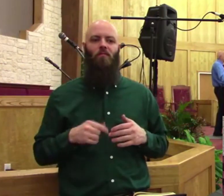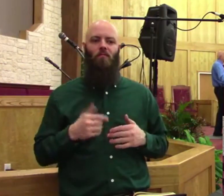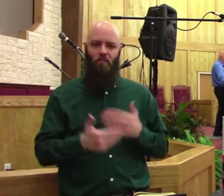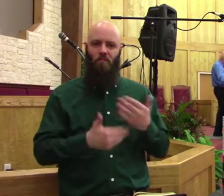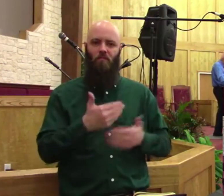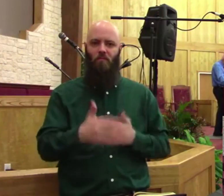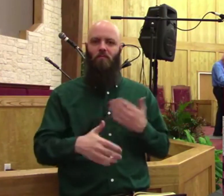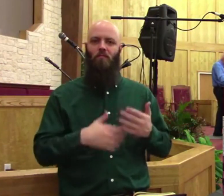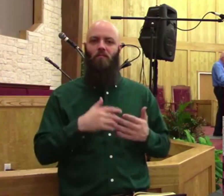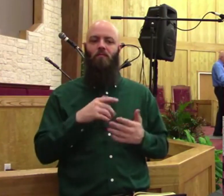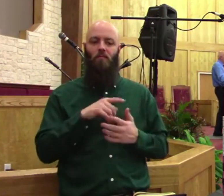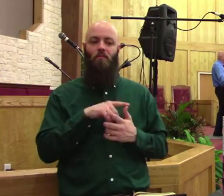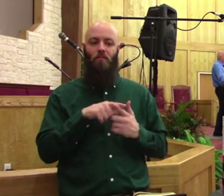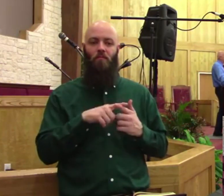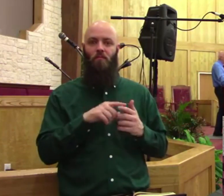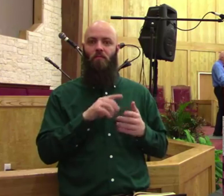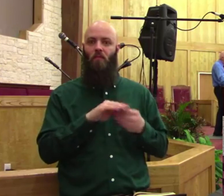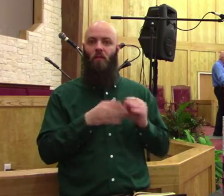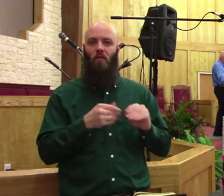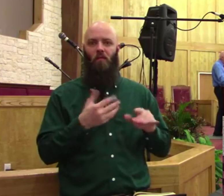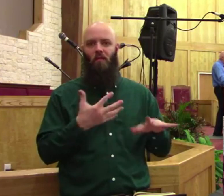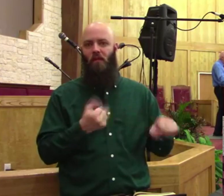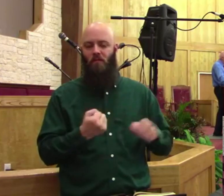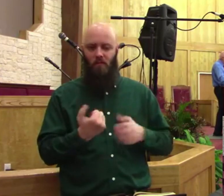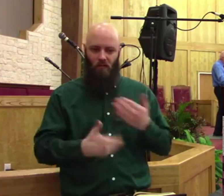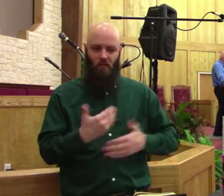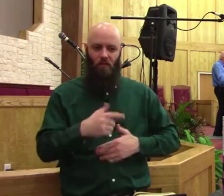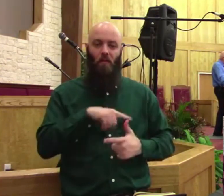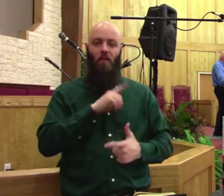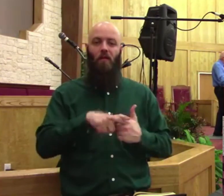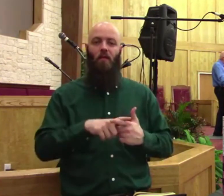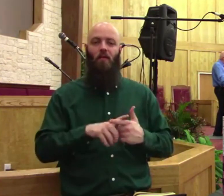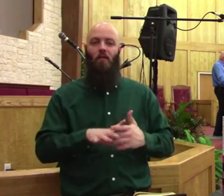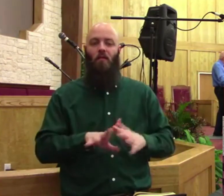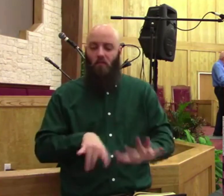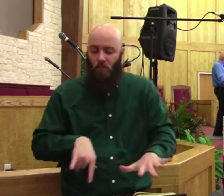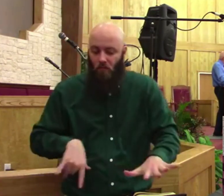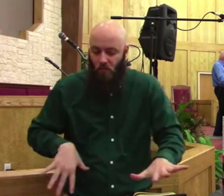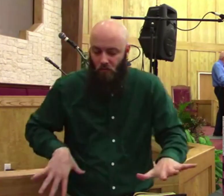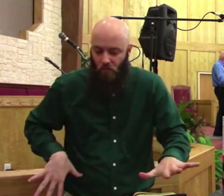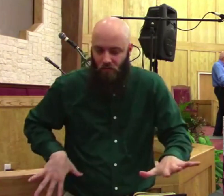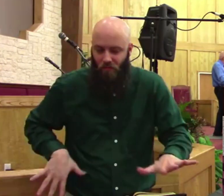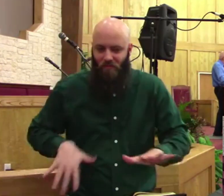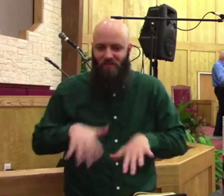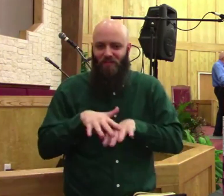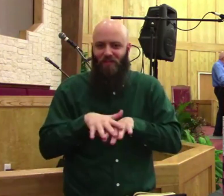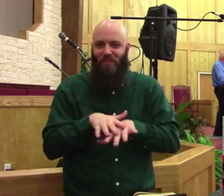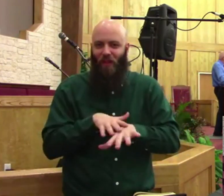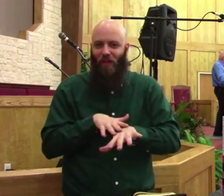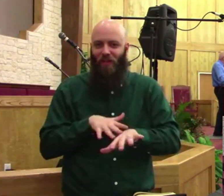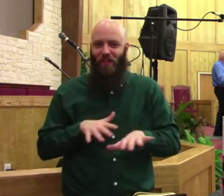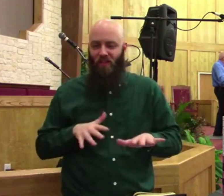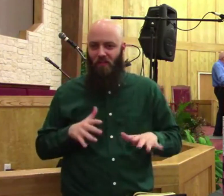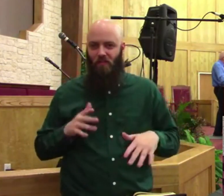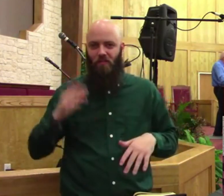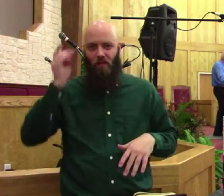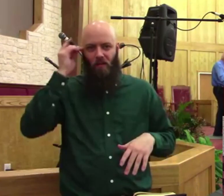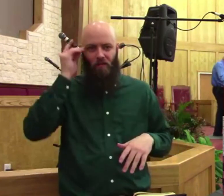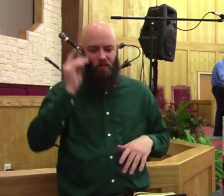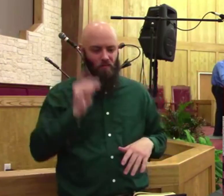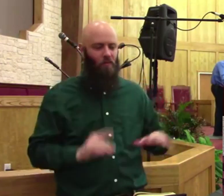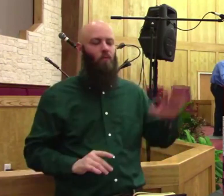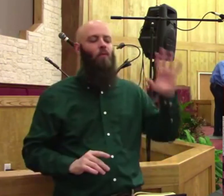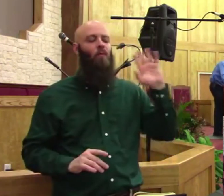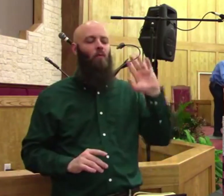we're going, and the story's going about so fast, and then all of a sudden, he's going to slow it down. He's going to slow